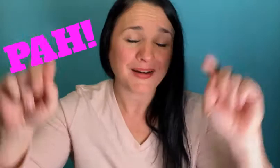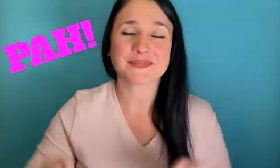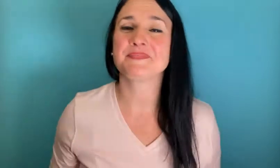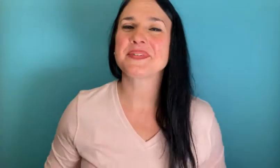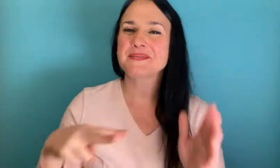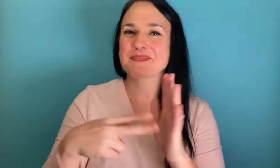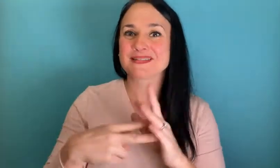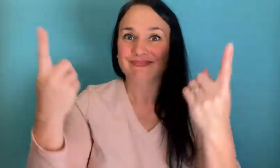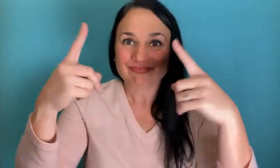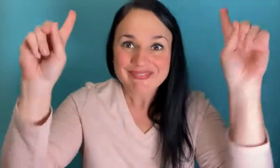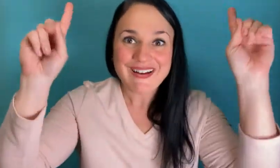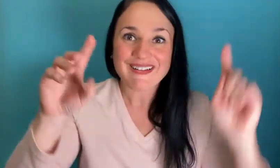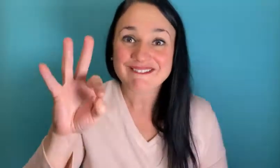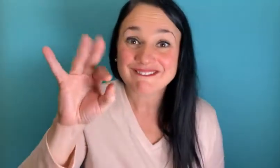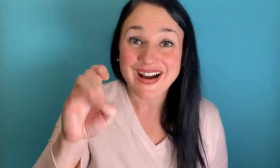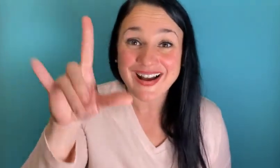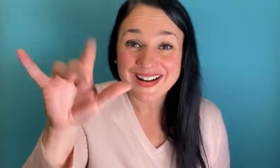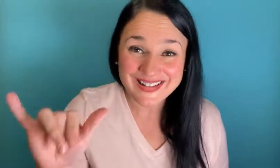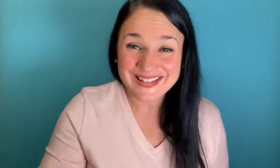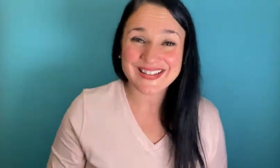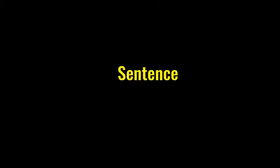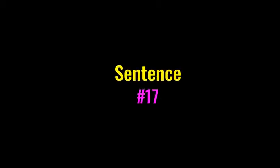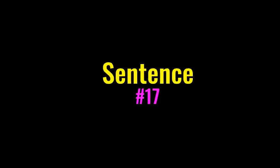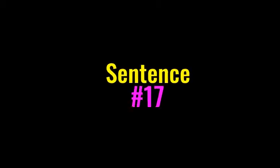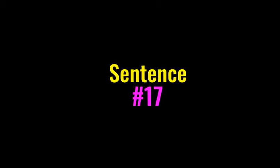PA. And it sounds like this. It means finally.